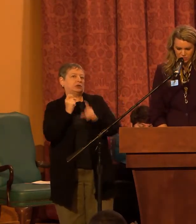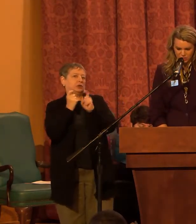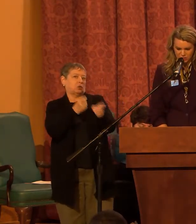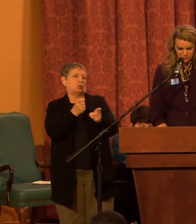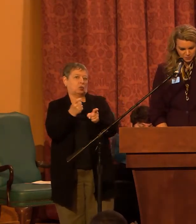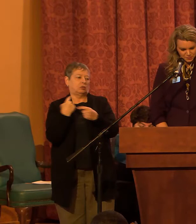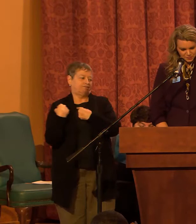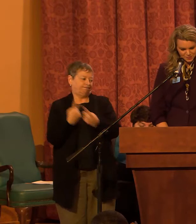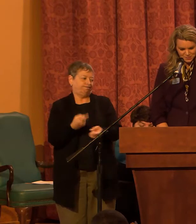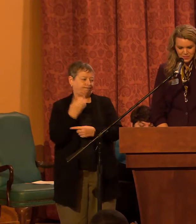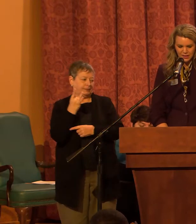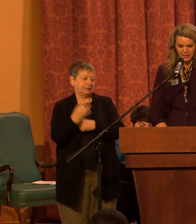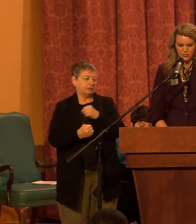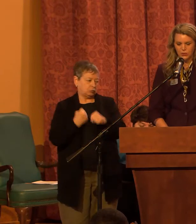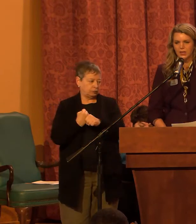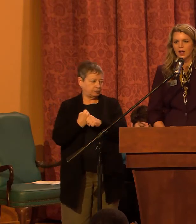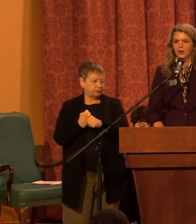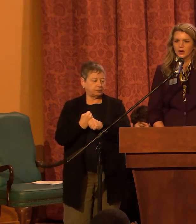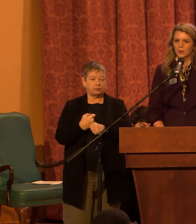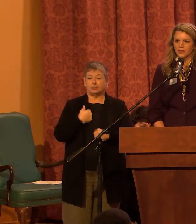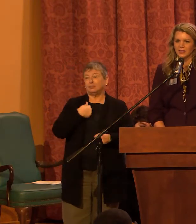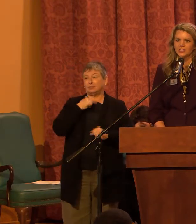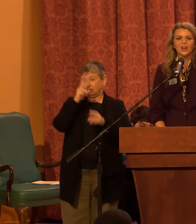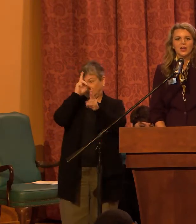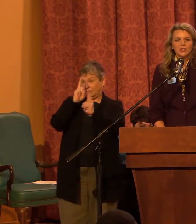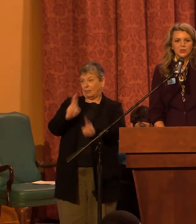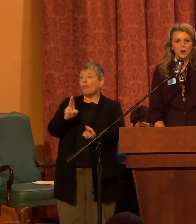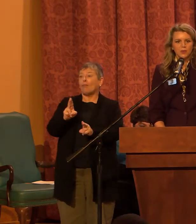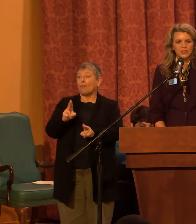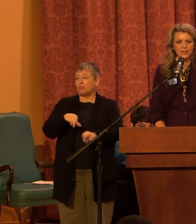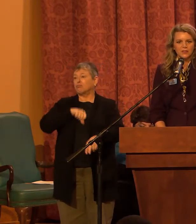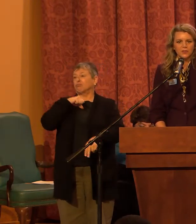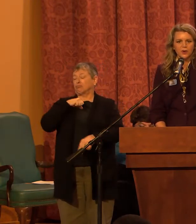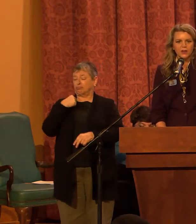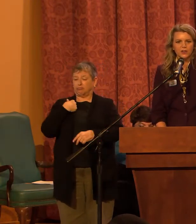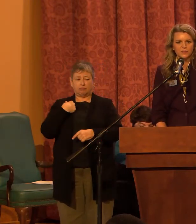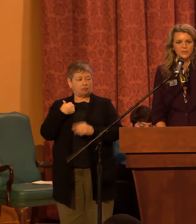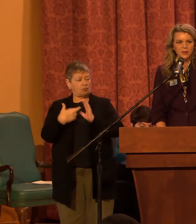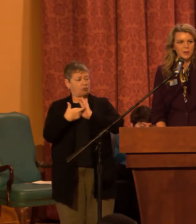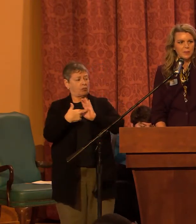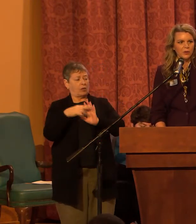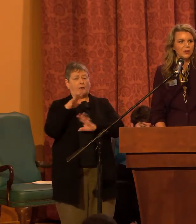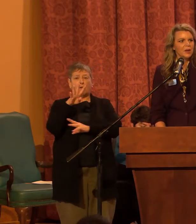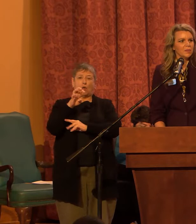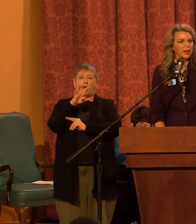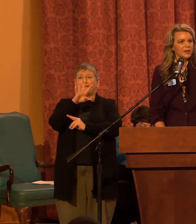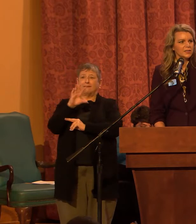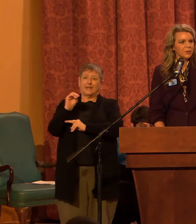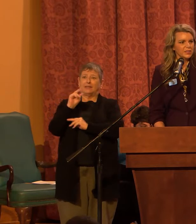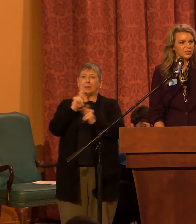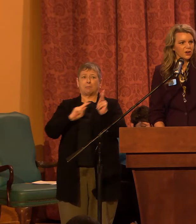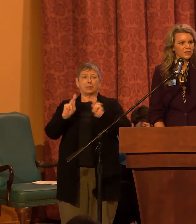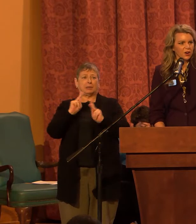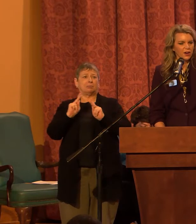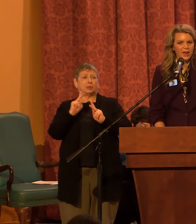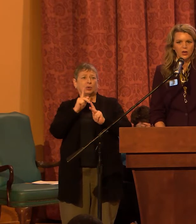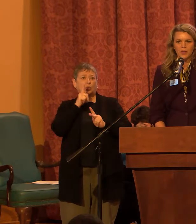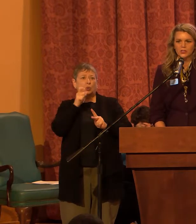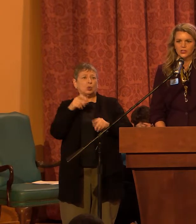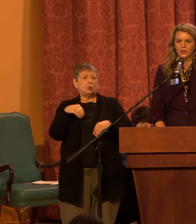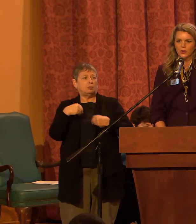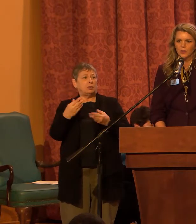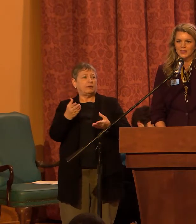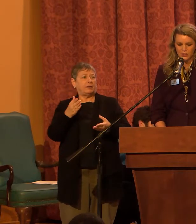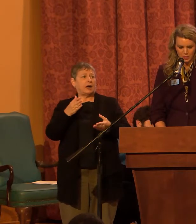8 years. It is truly an honor and a privilege to represent the 450 people plus that we serve at the Art